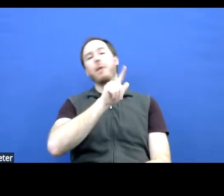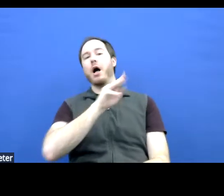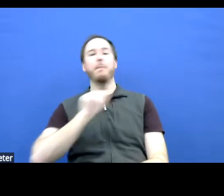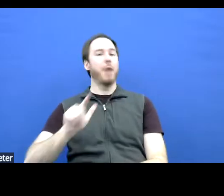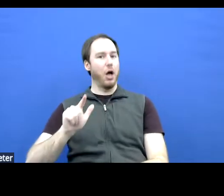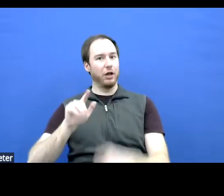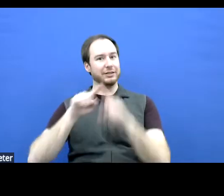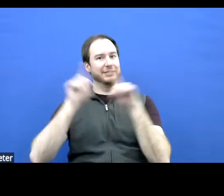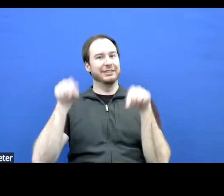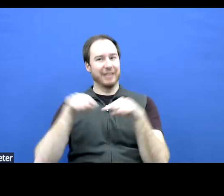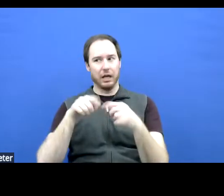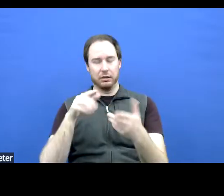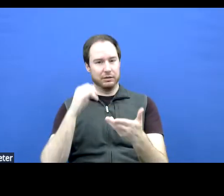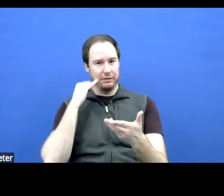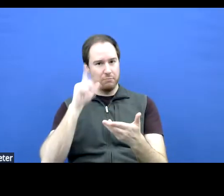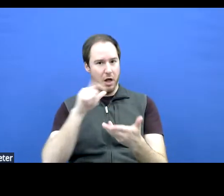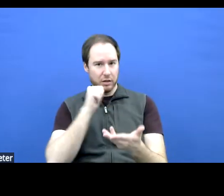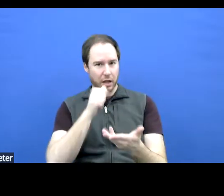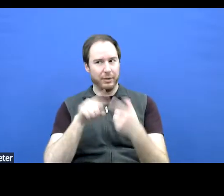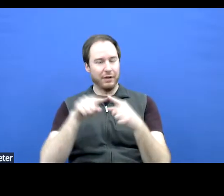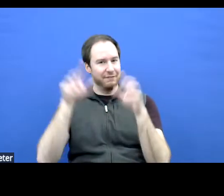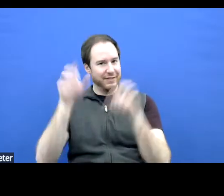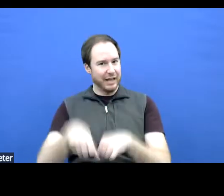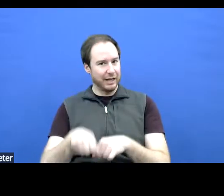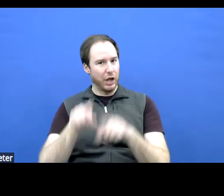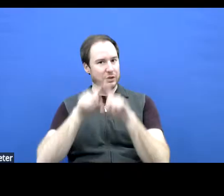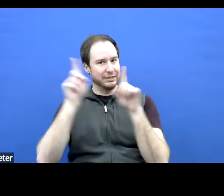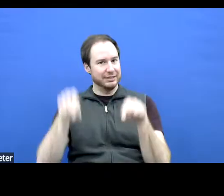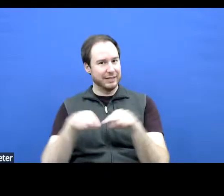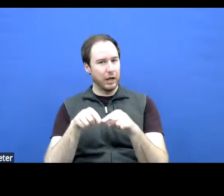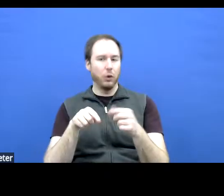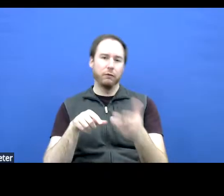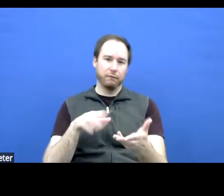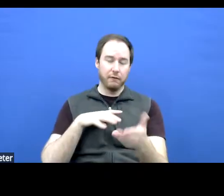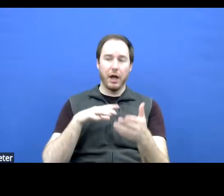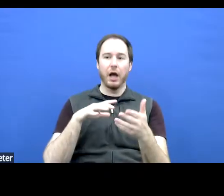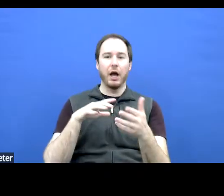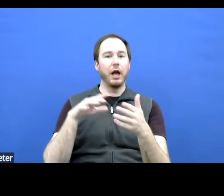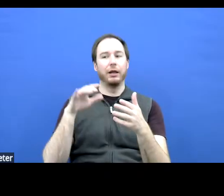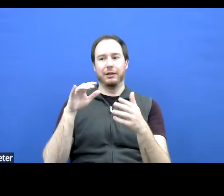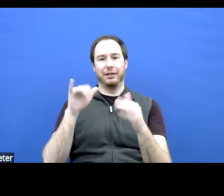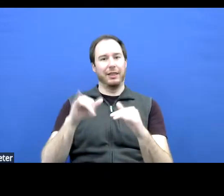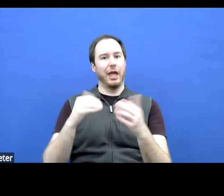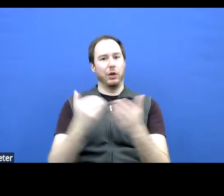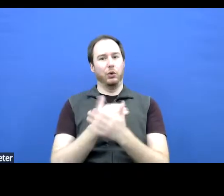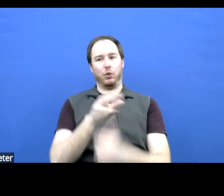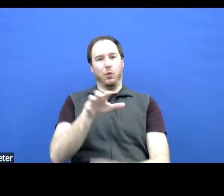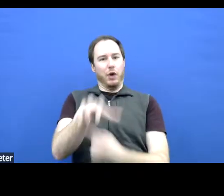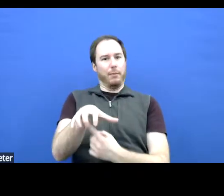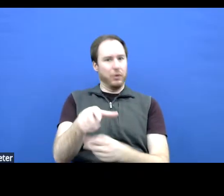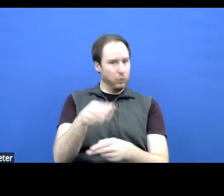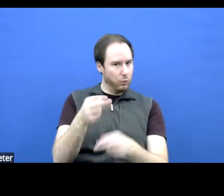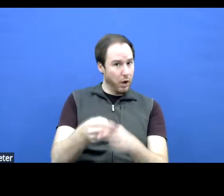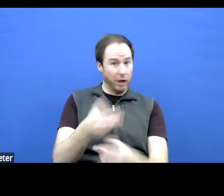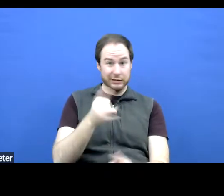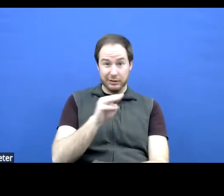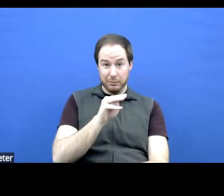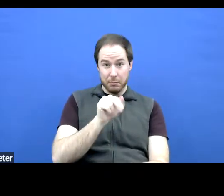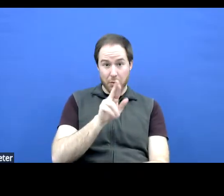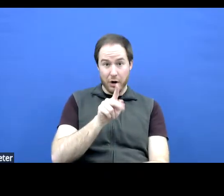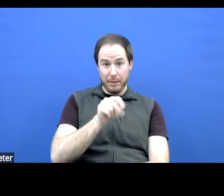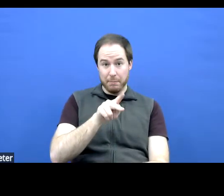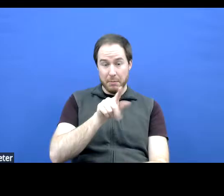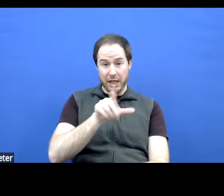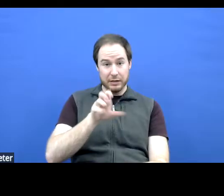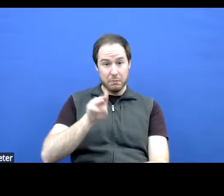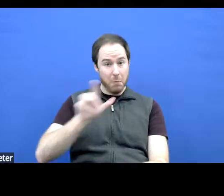Presumably those are going to go away, which raises the question, what's going to be the name of this complex? Is it still going to be called Marketplace? That's something